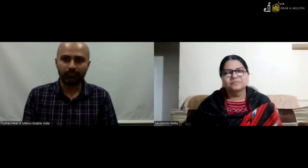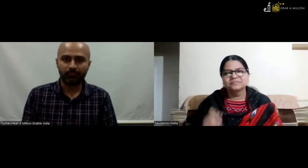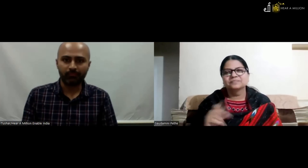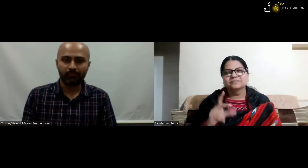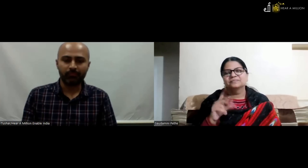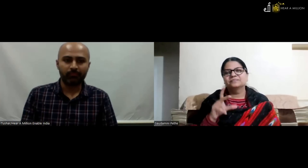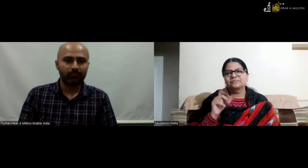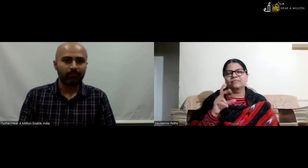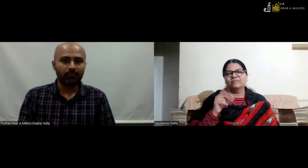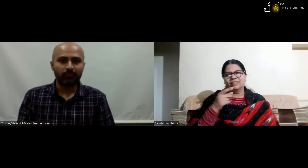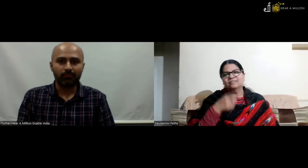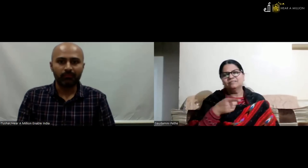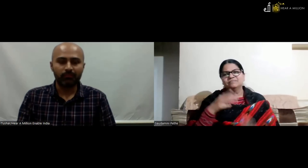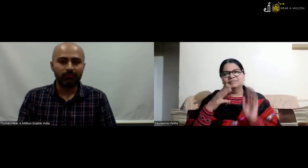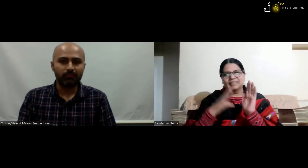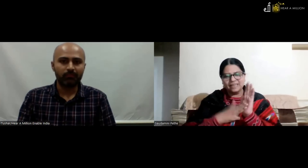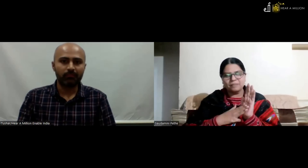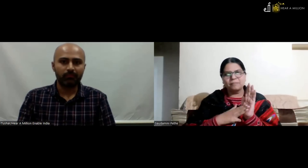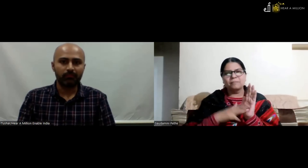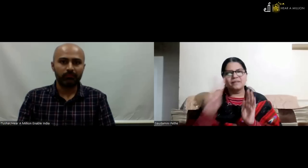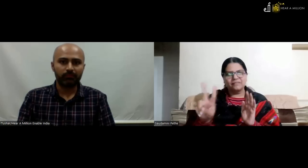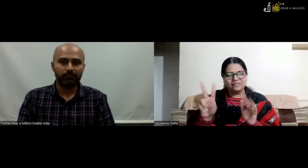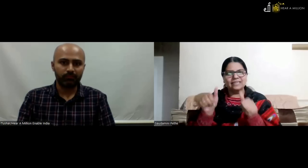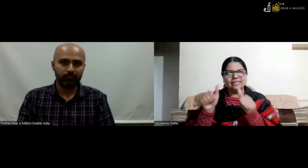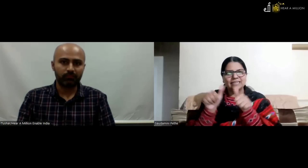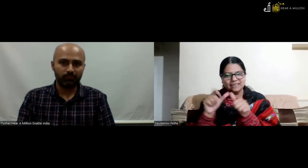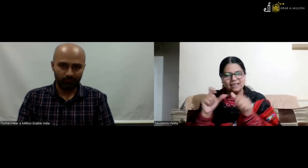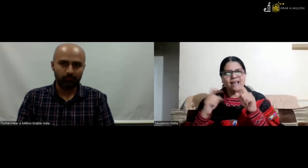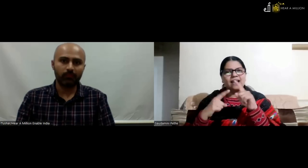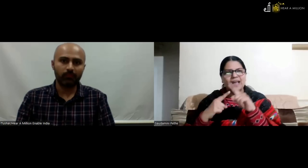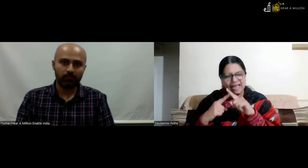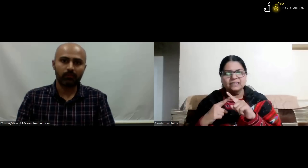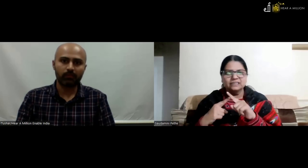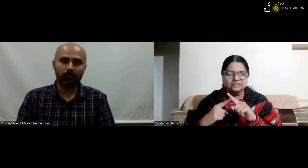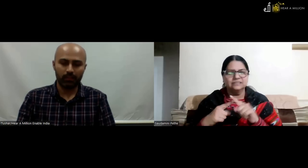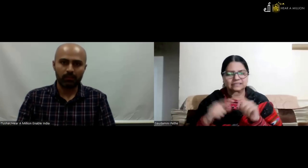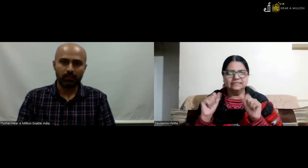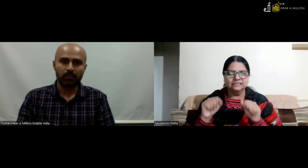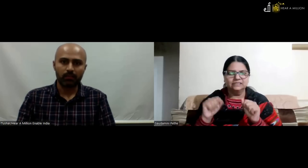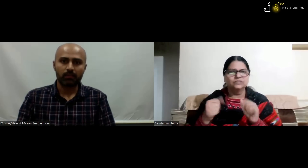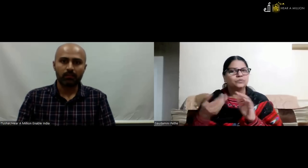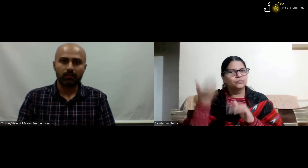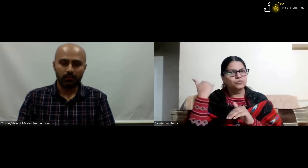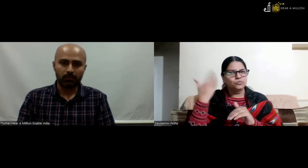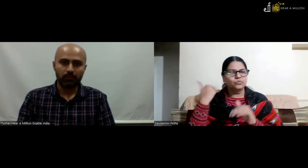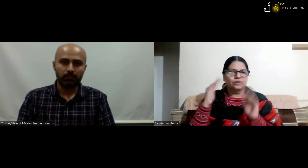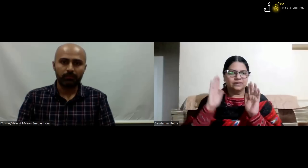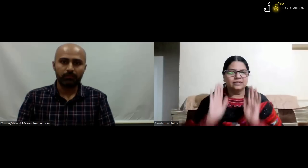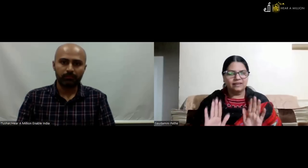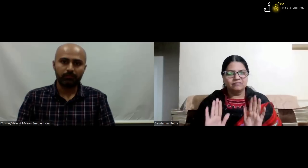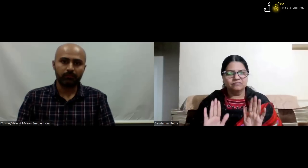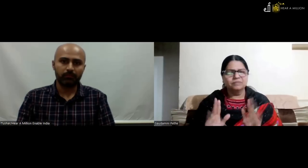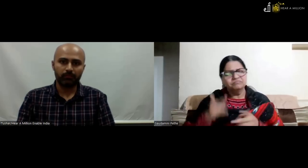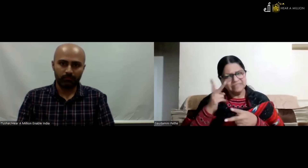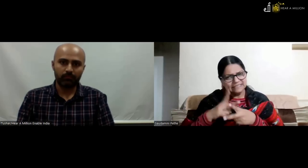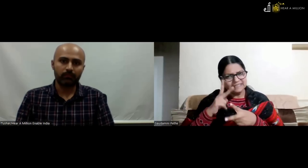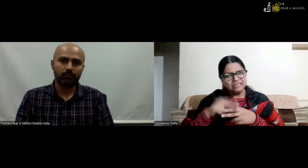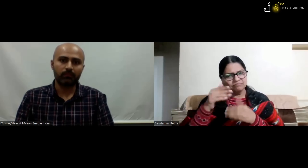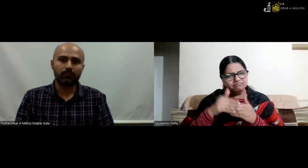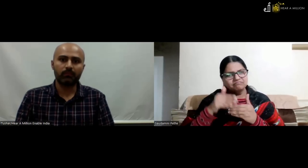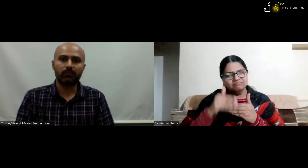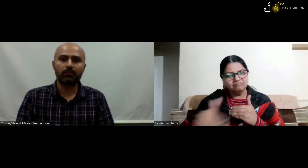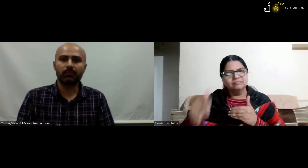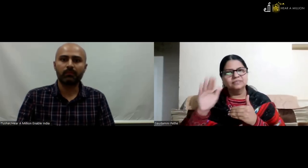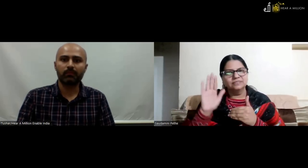just explain it to us. Sure. Sudamni here. So Motor Vehicle Act, yes. So earlier